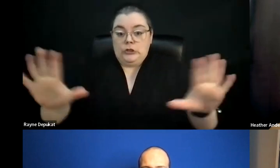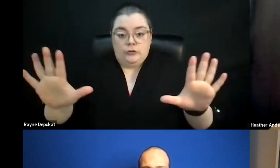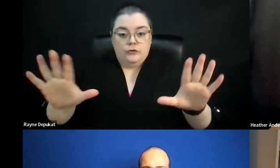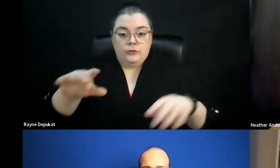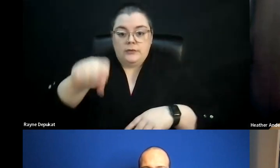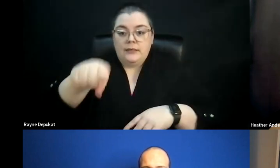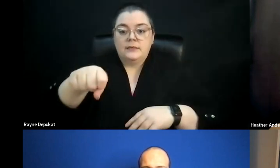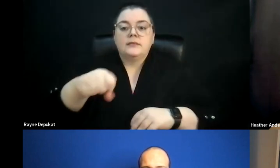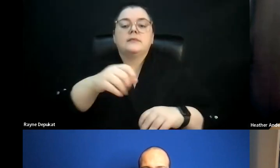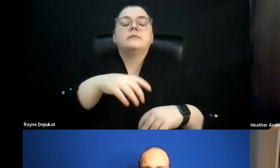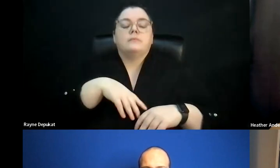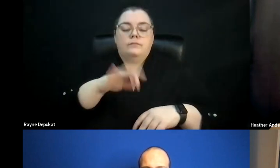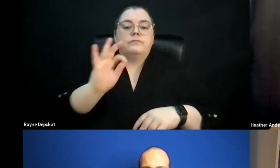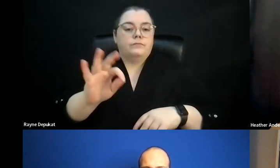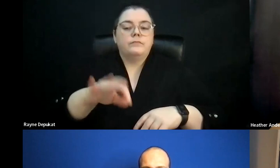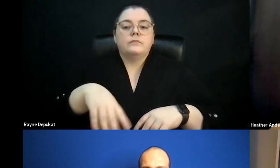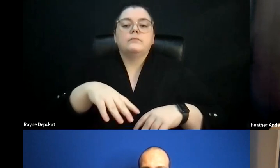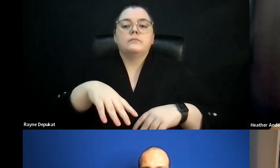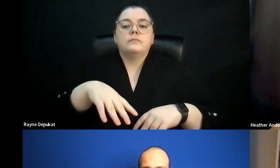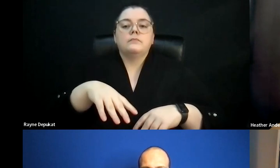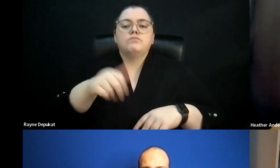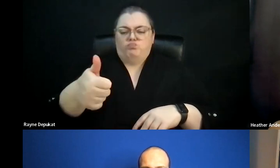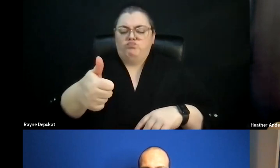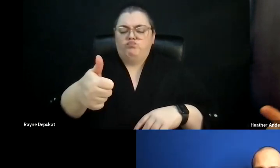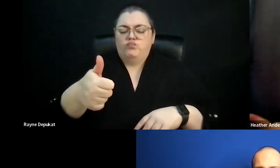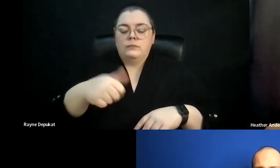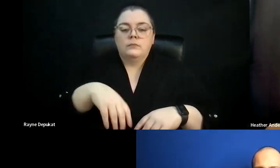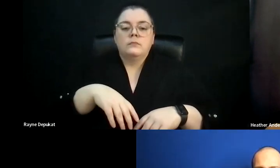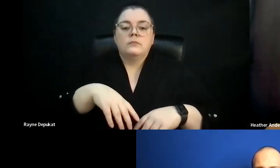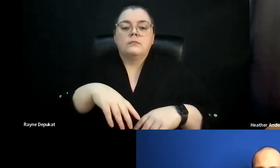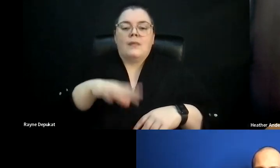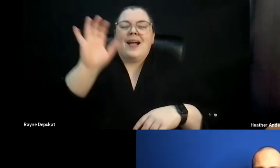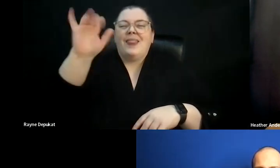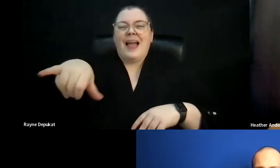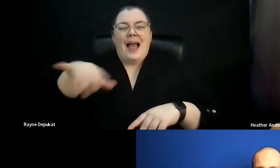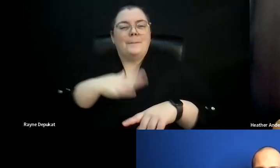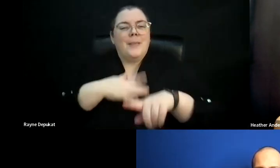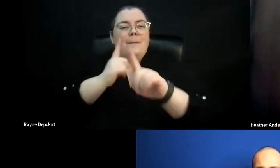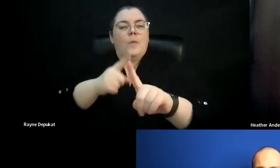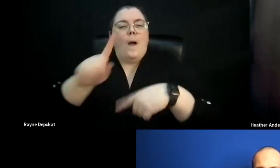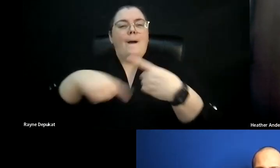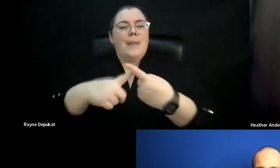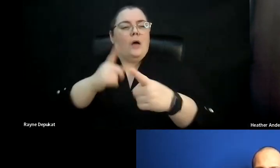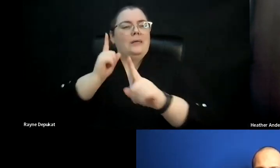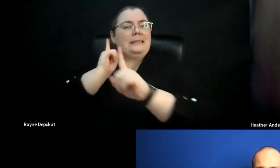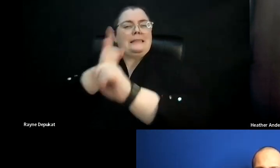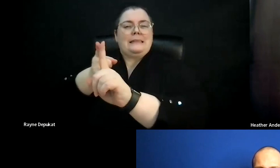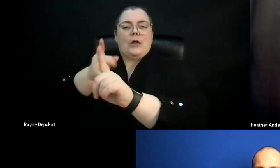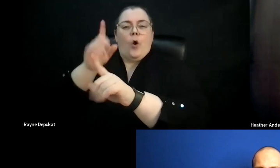Thank you. No problem. I'm going to go off screen. Rain, that's my